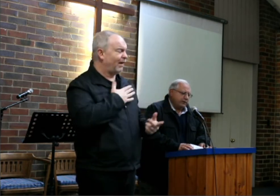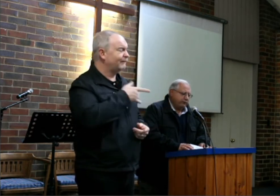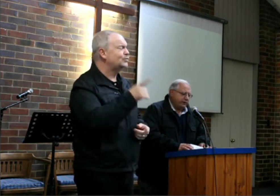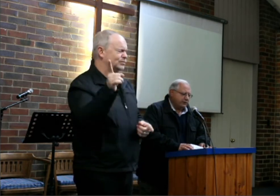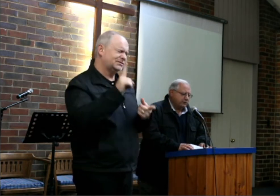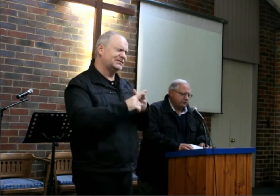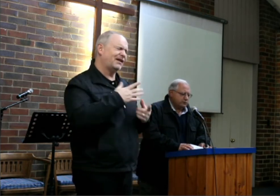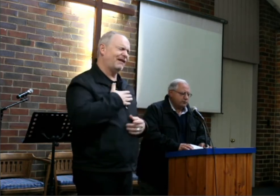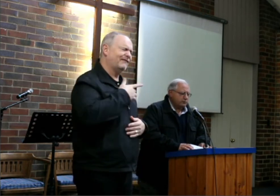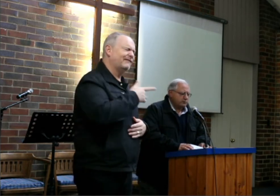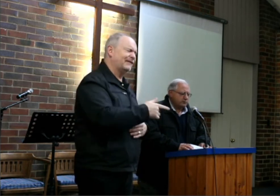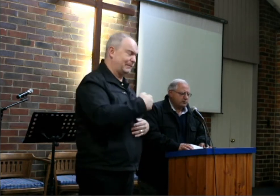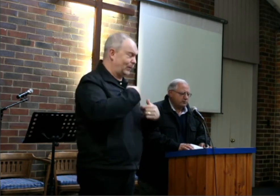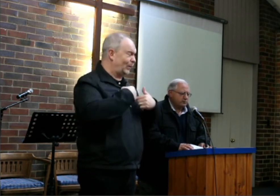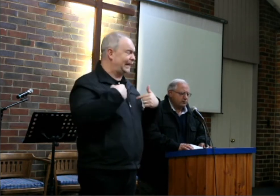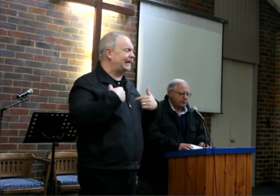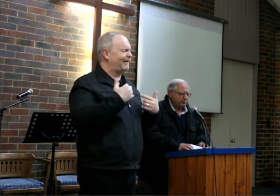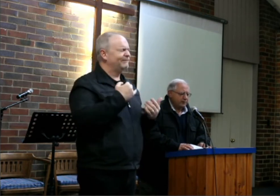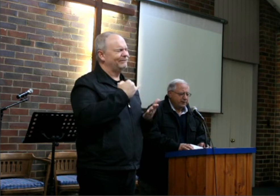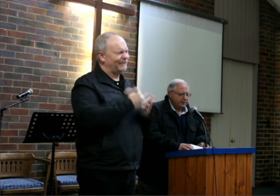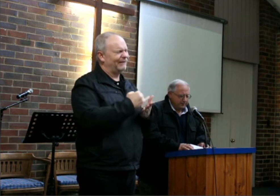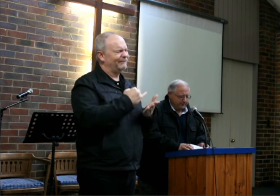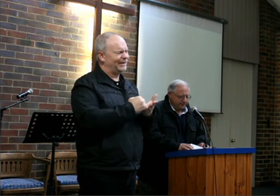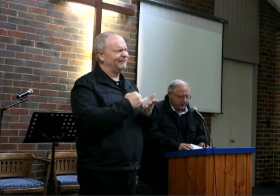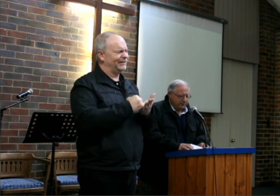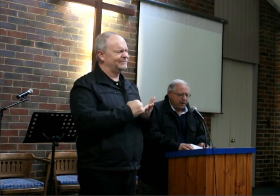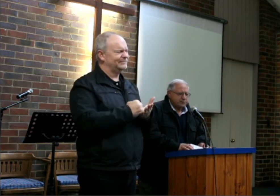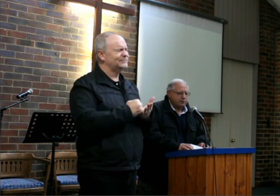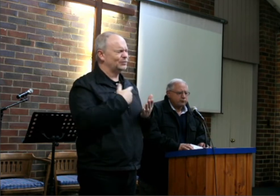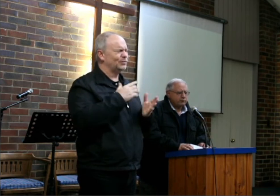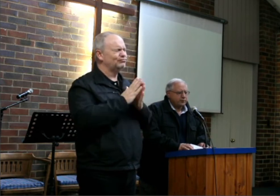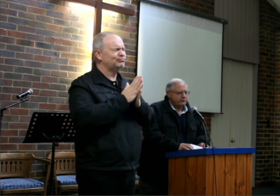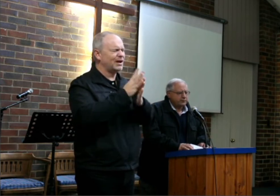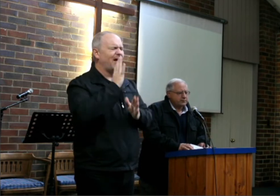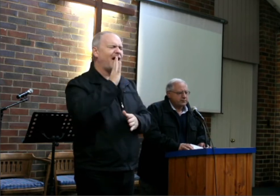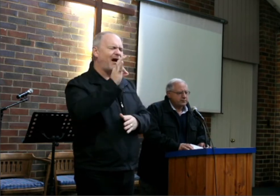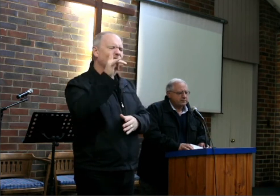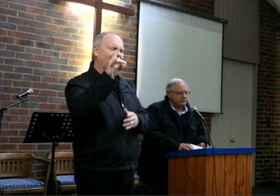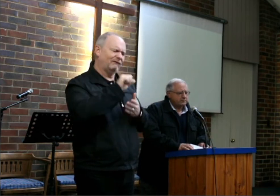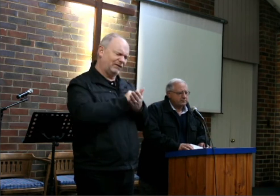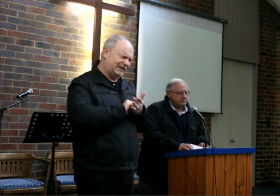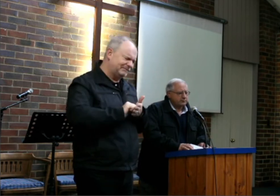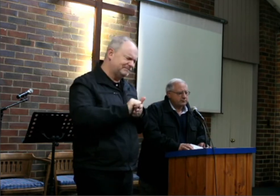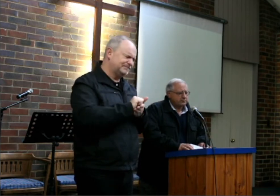we failed to do so, Lord. So, Lord, we pray and ask you for forgiveness.